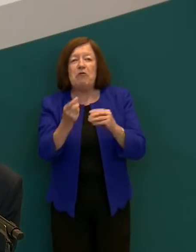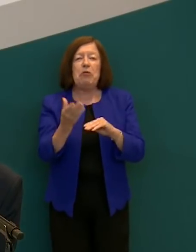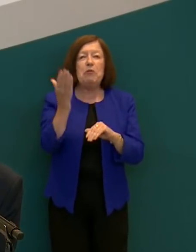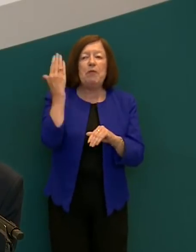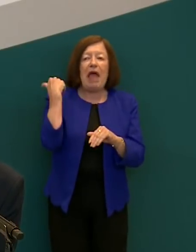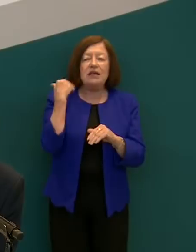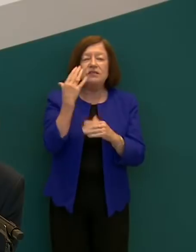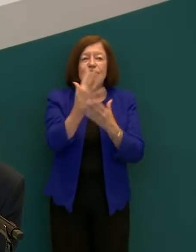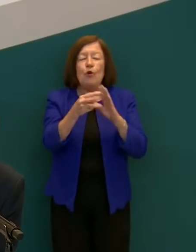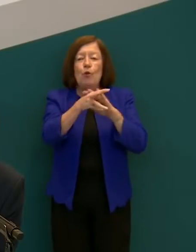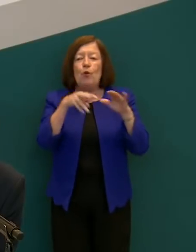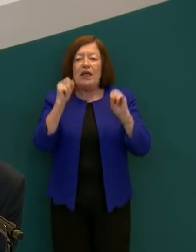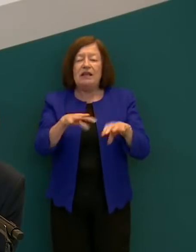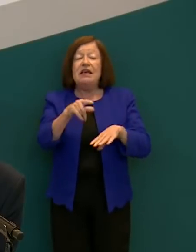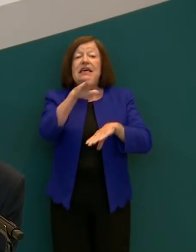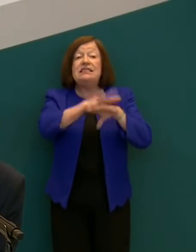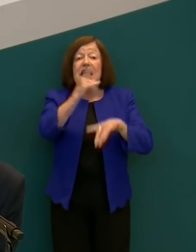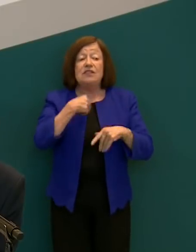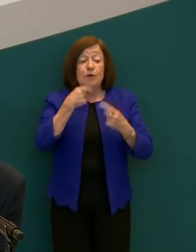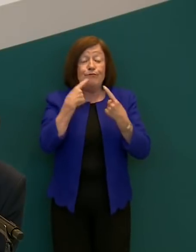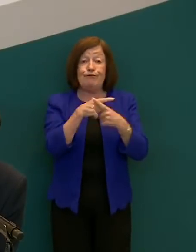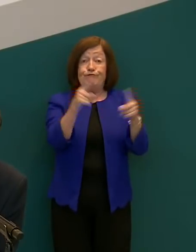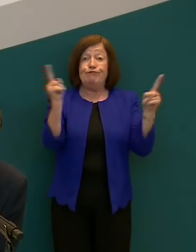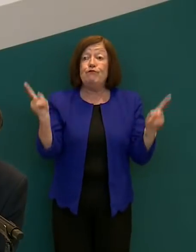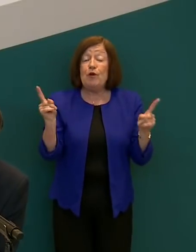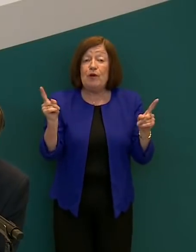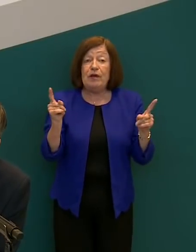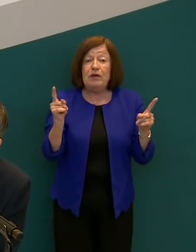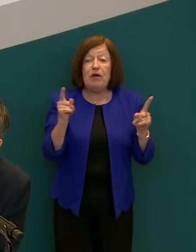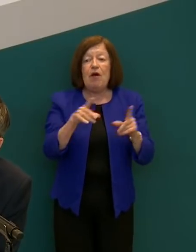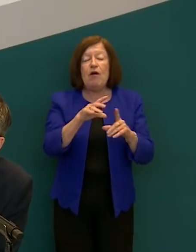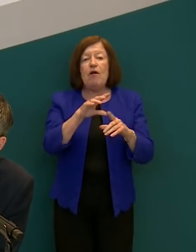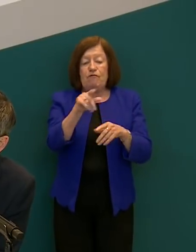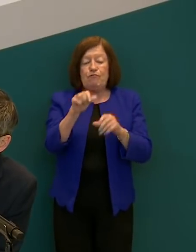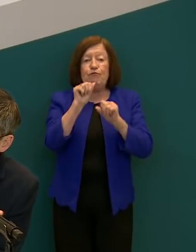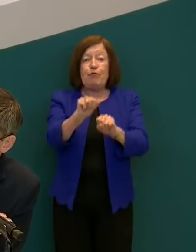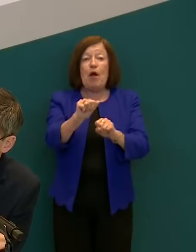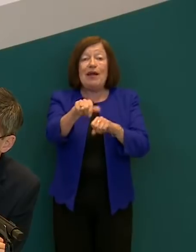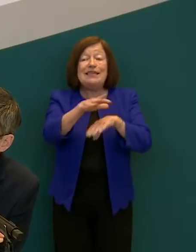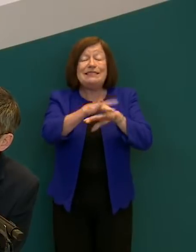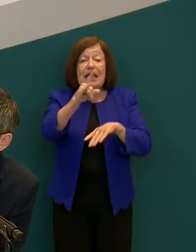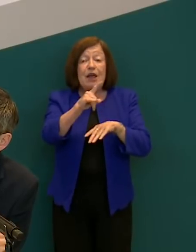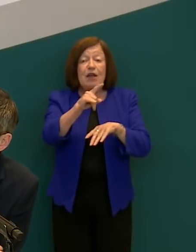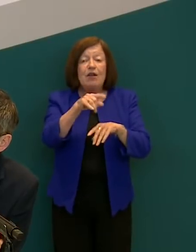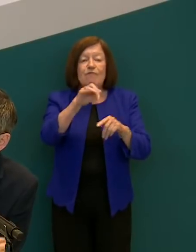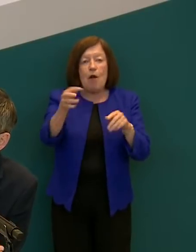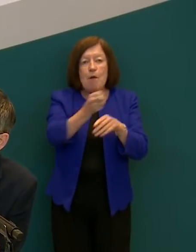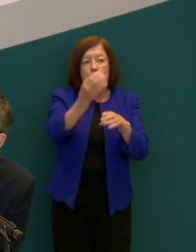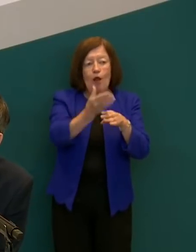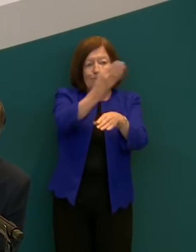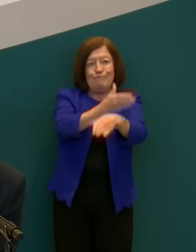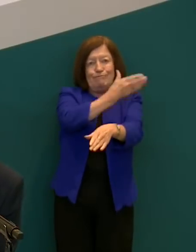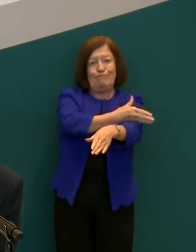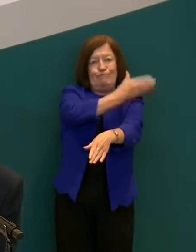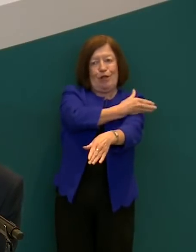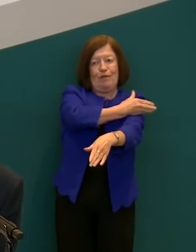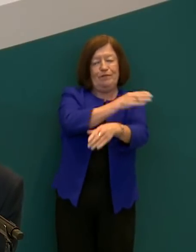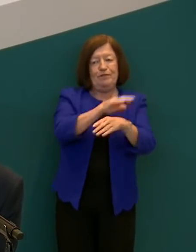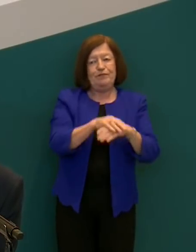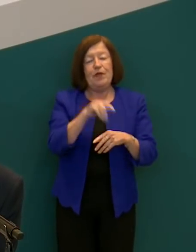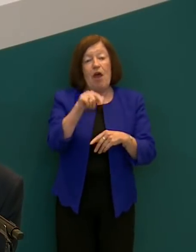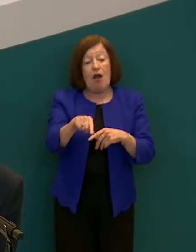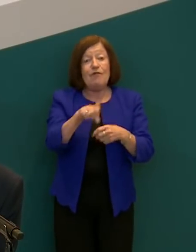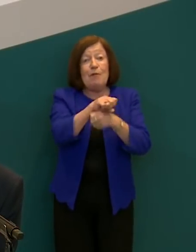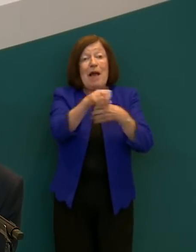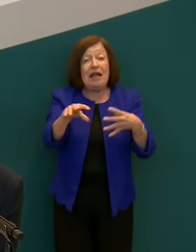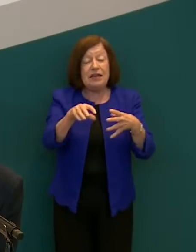past number of weeks, the deaths that we've been reporting in the main are from earlier parts of the